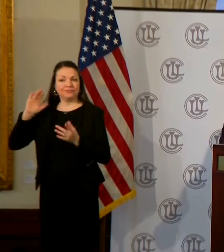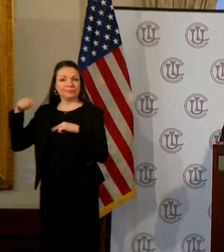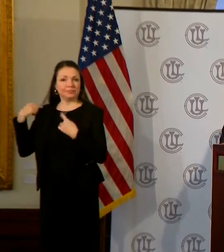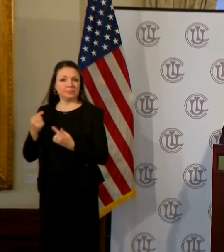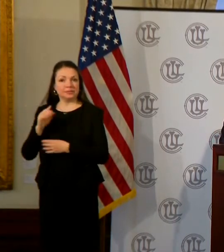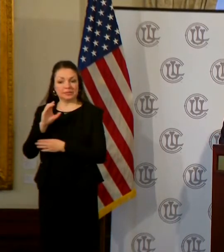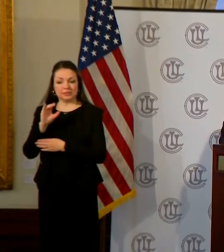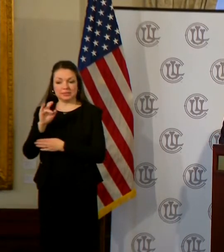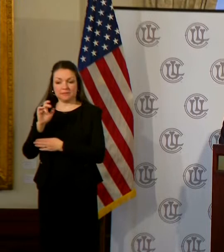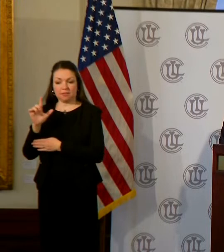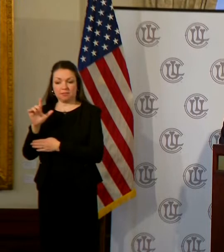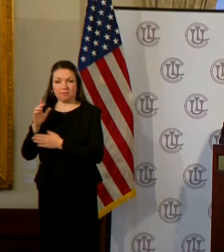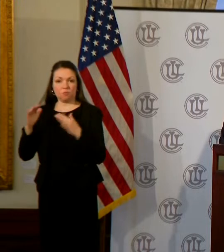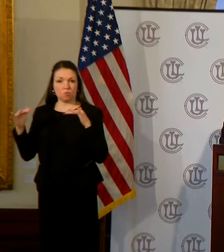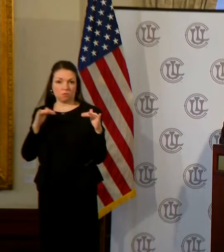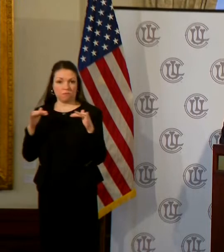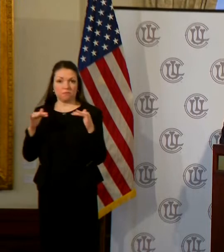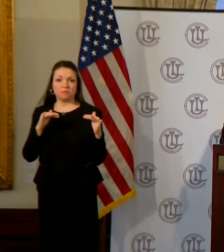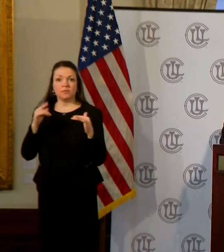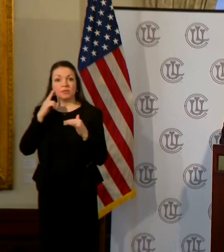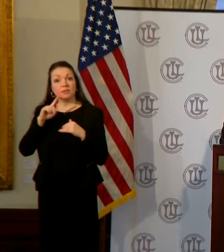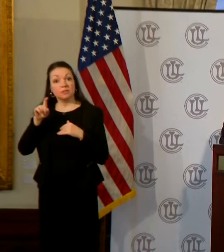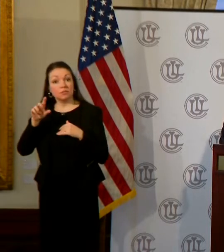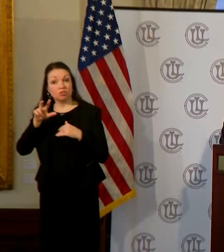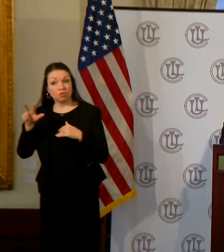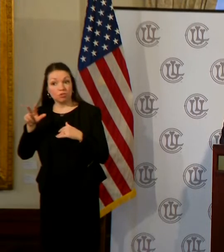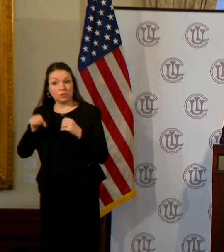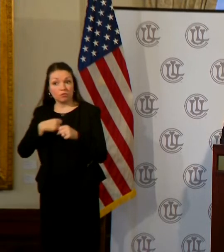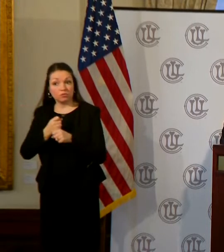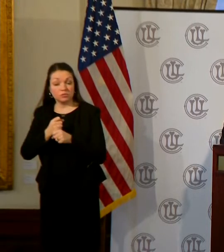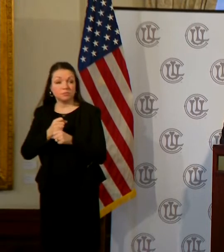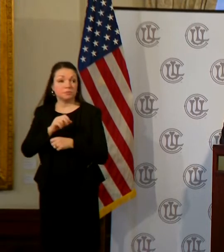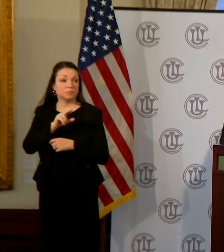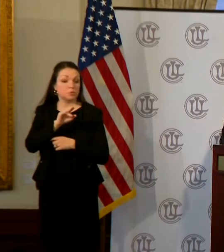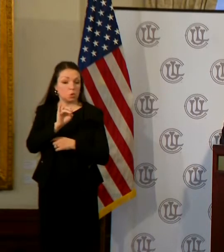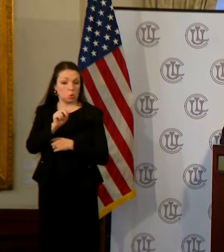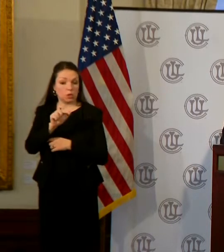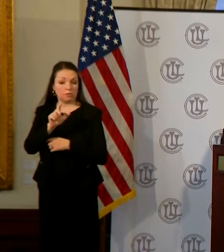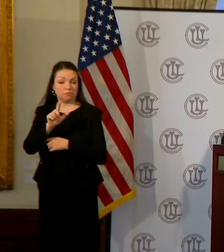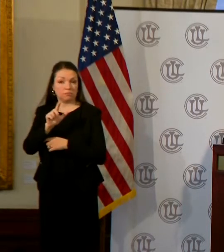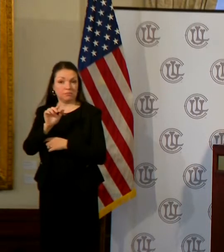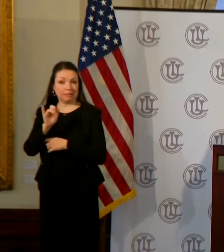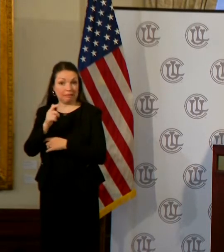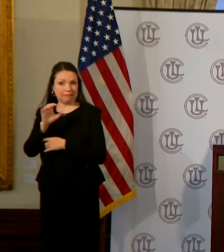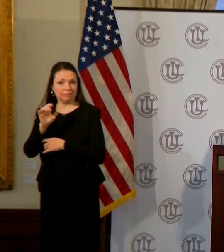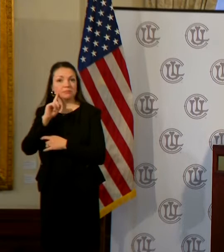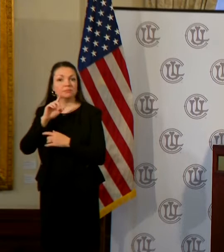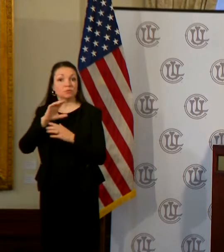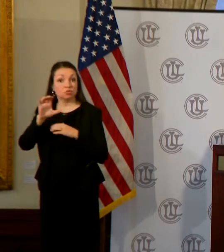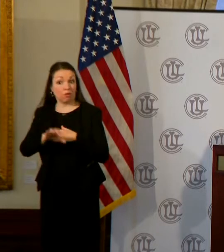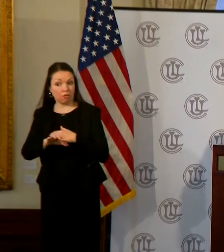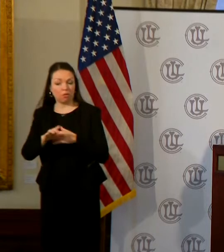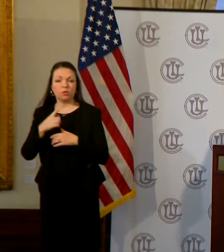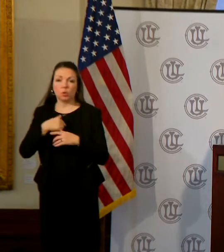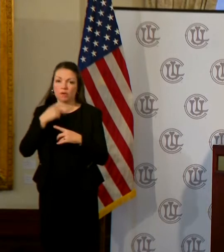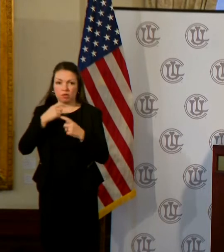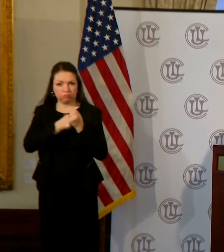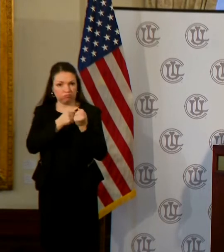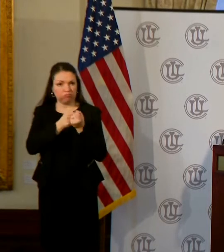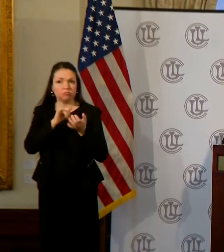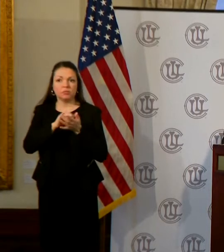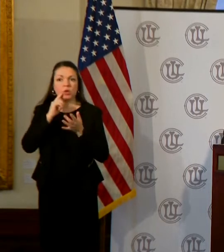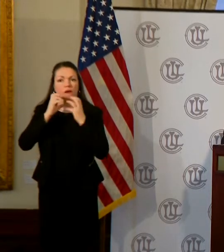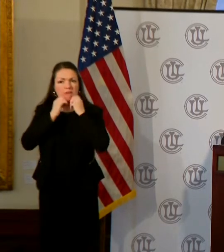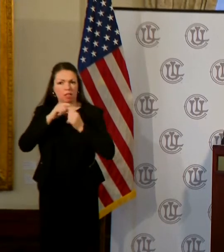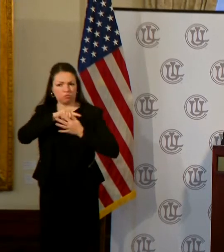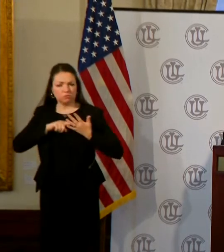For the past 143 years, the Union League Club of Chicago has upheld those values, promoting civic